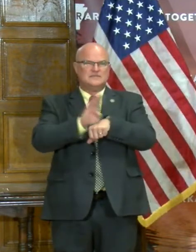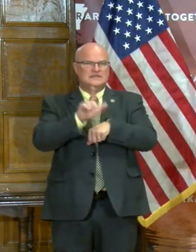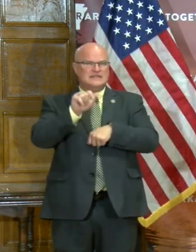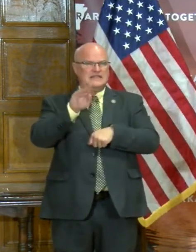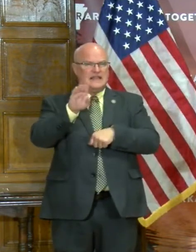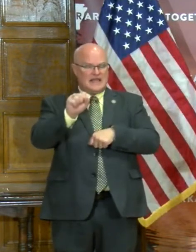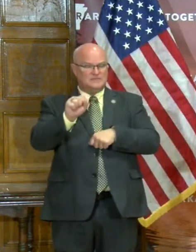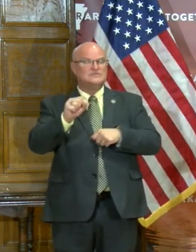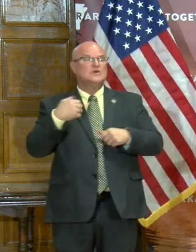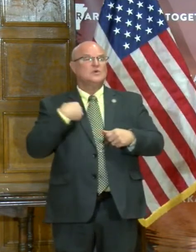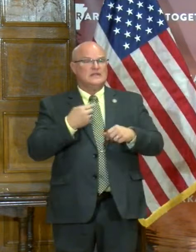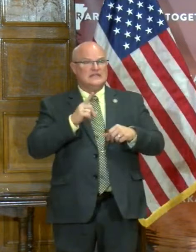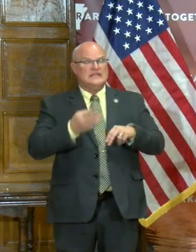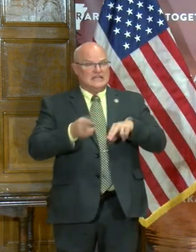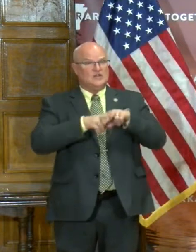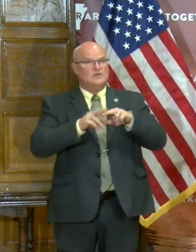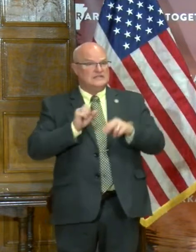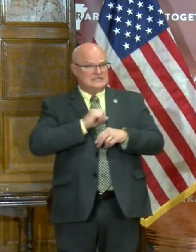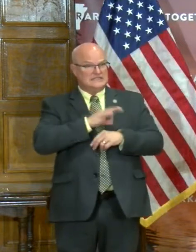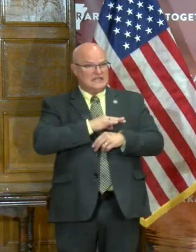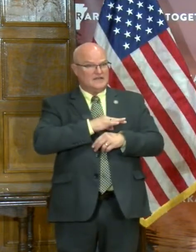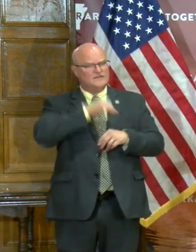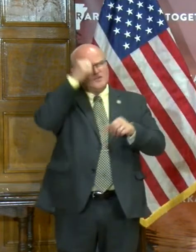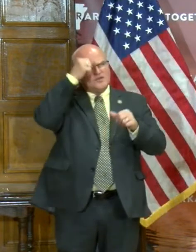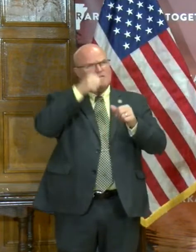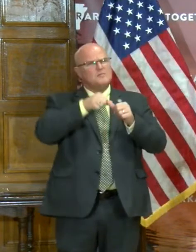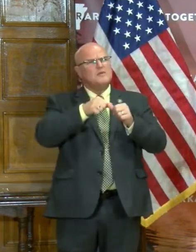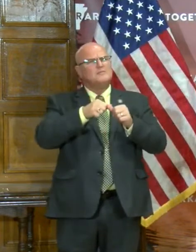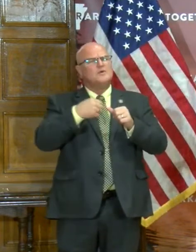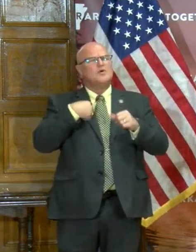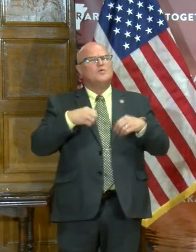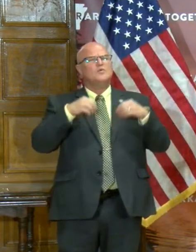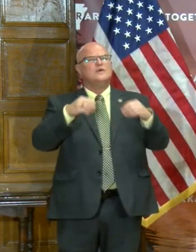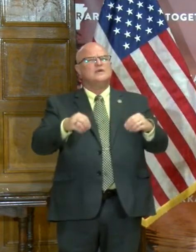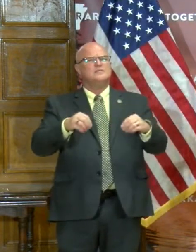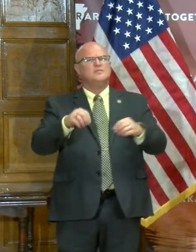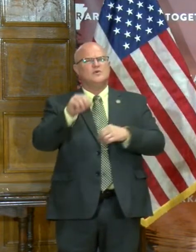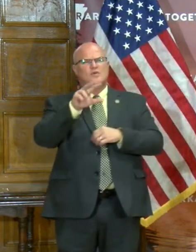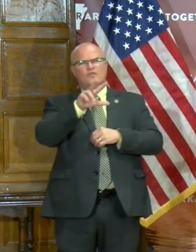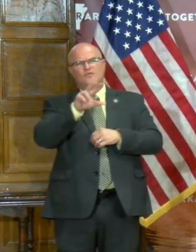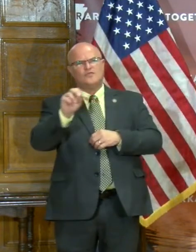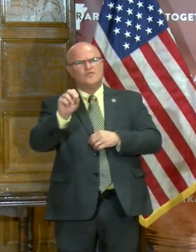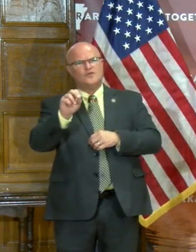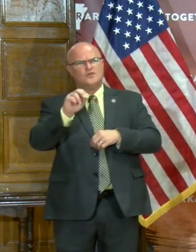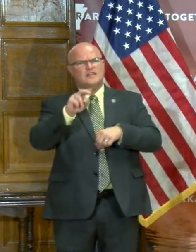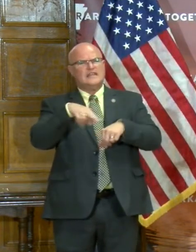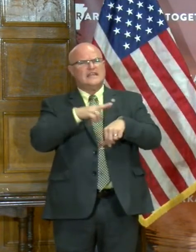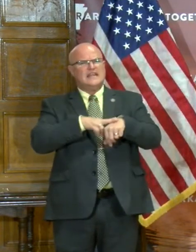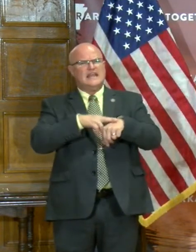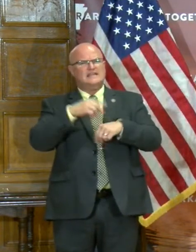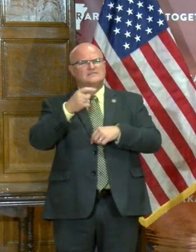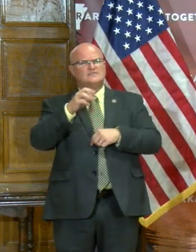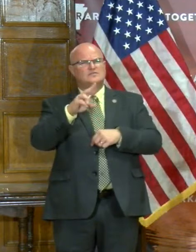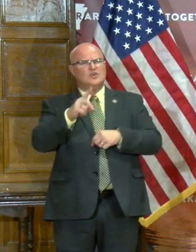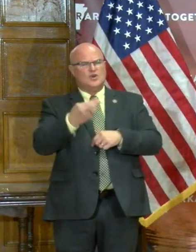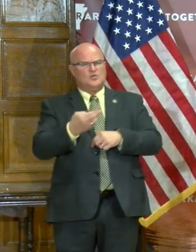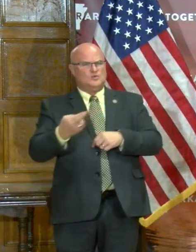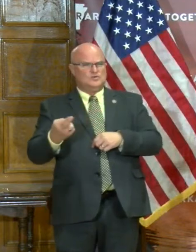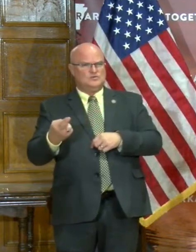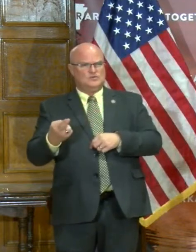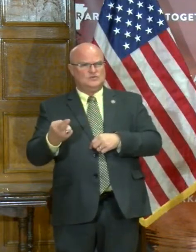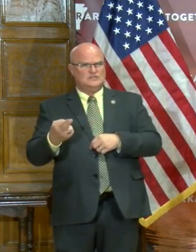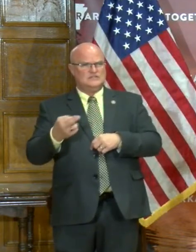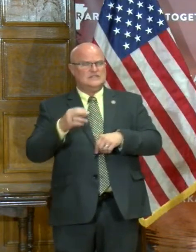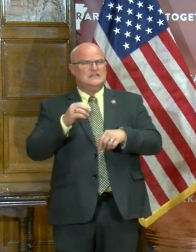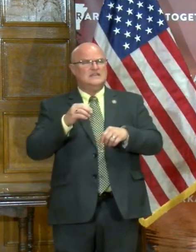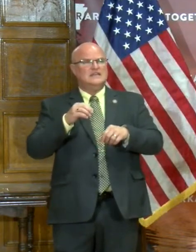we did increase our staffing. You recall that we put 30 National Guard resources over